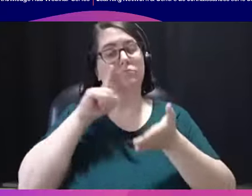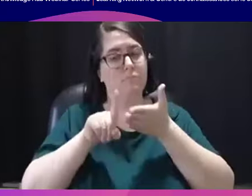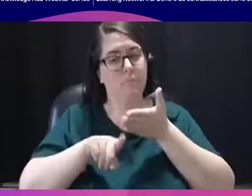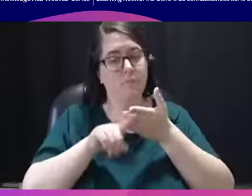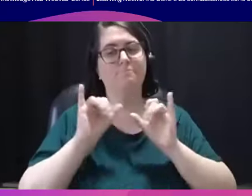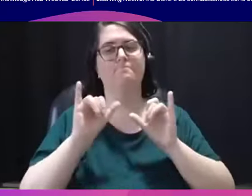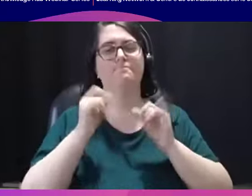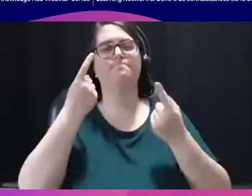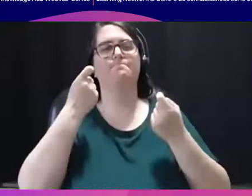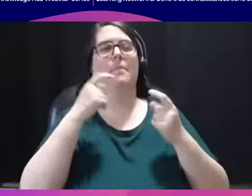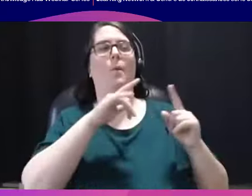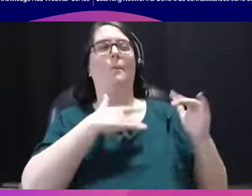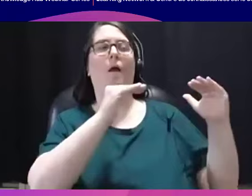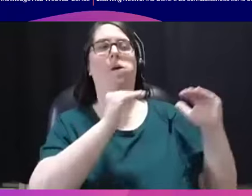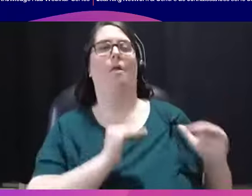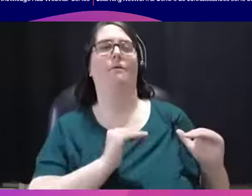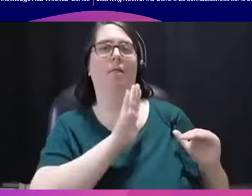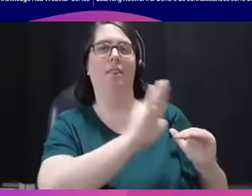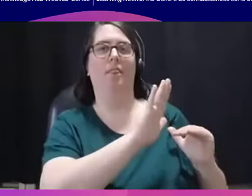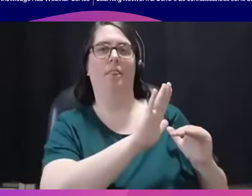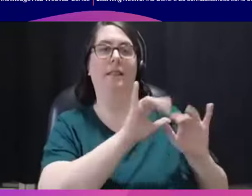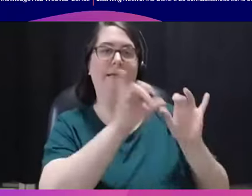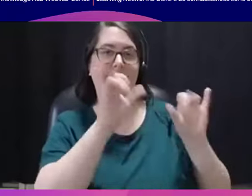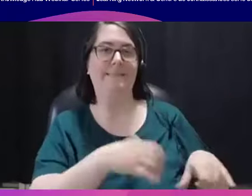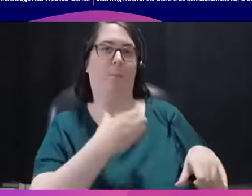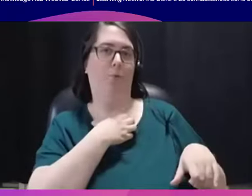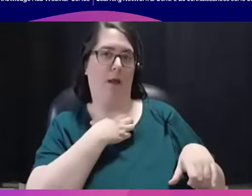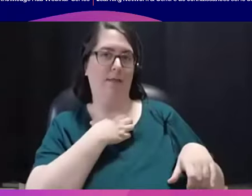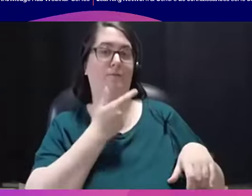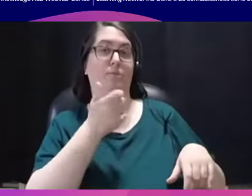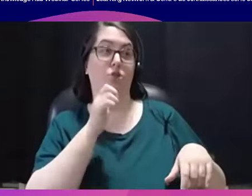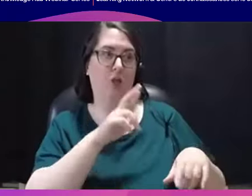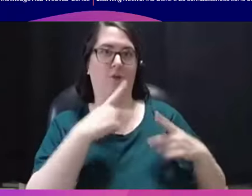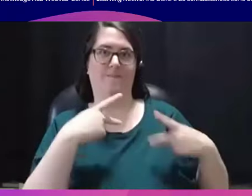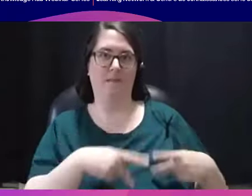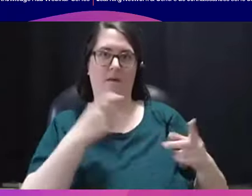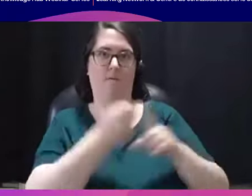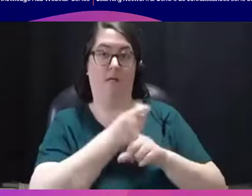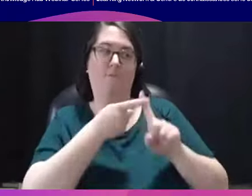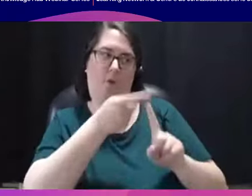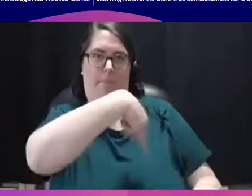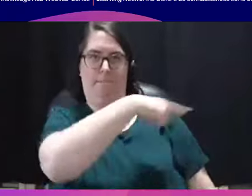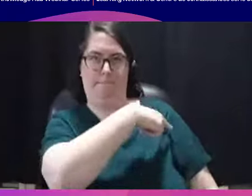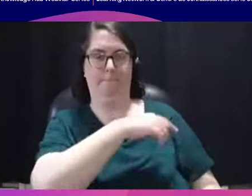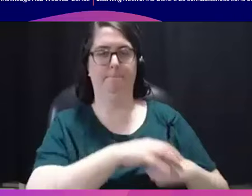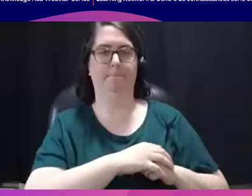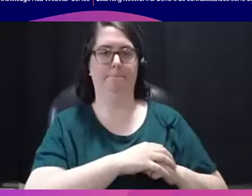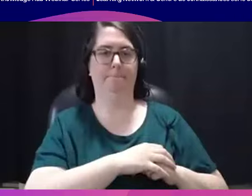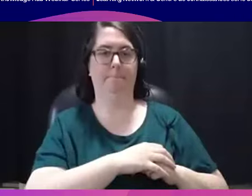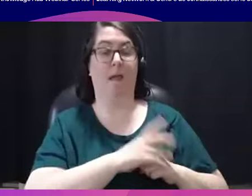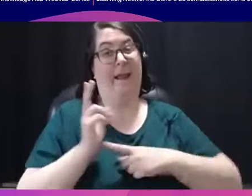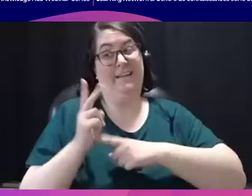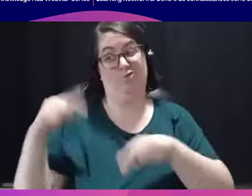often undercharacterize the persistence and systematic threat of gendered physical violence by these communities, and how we have